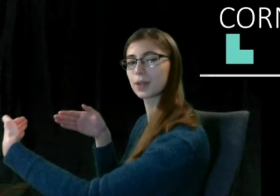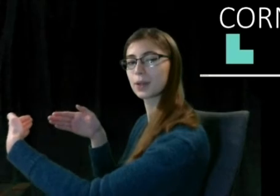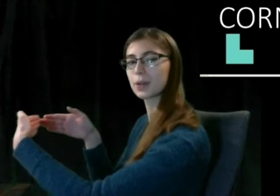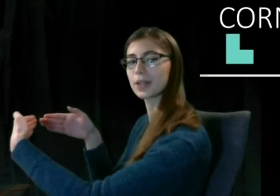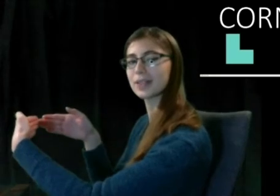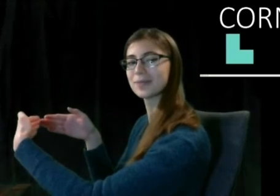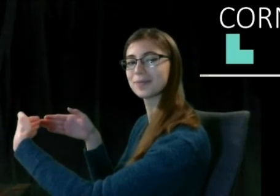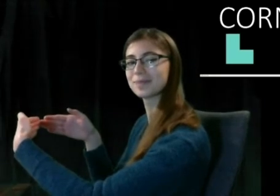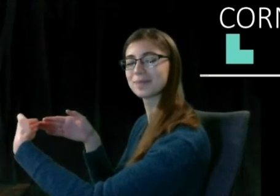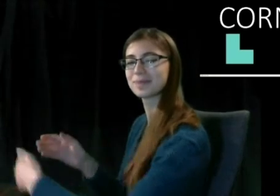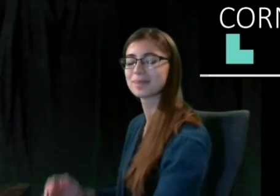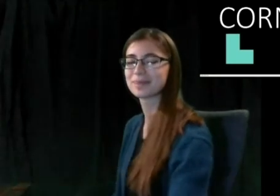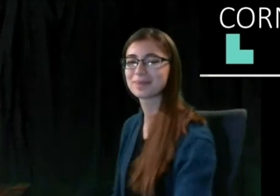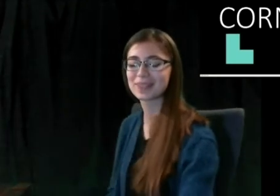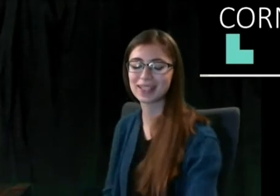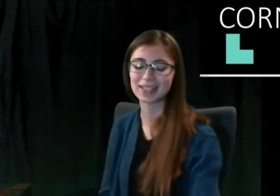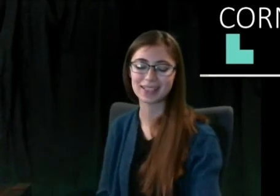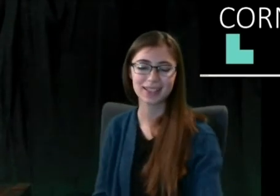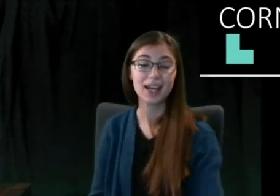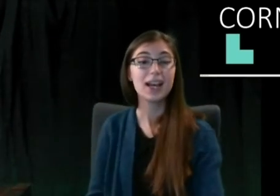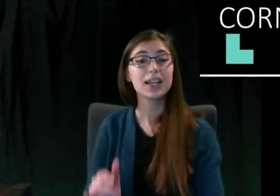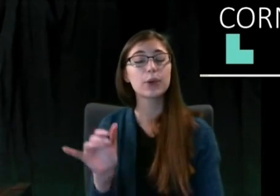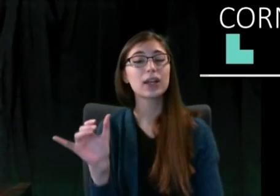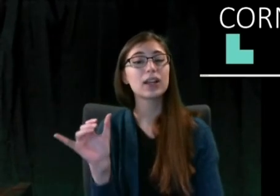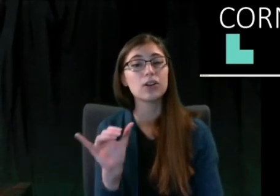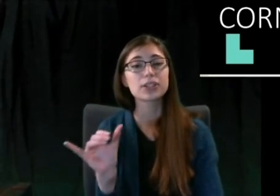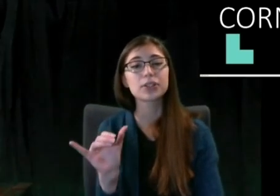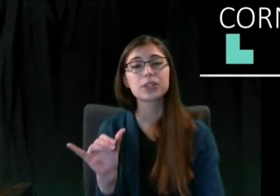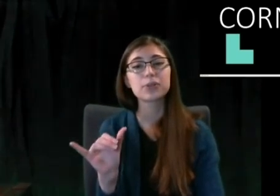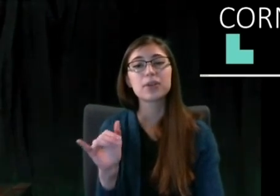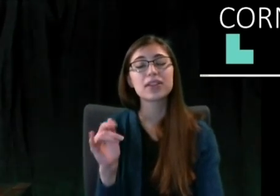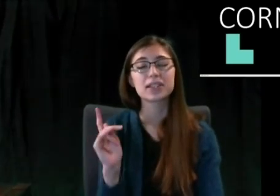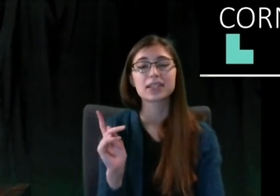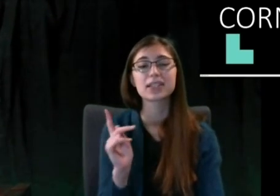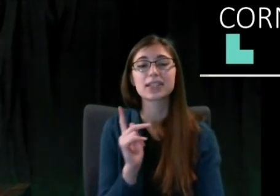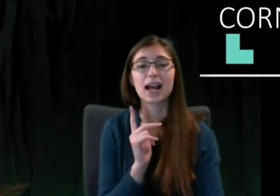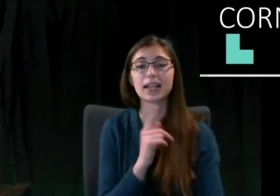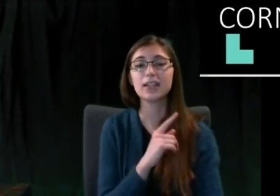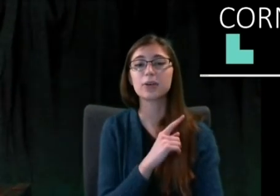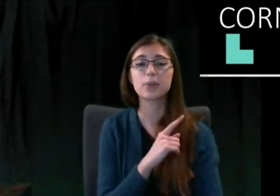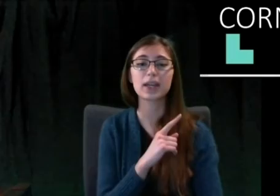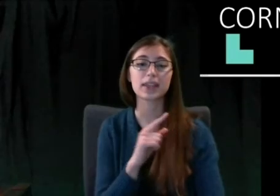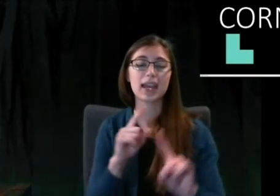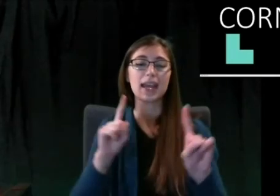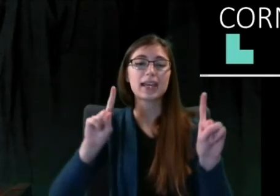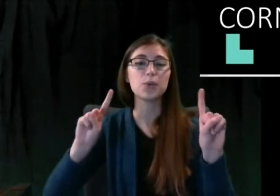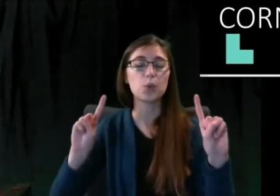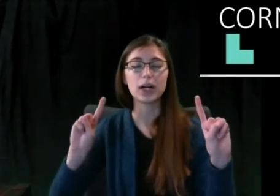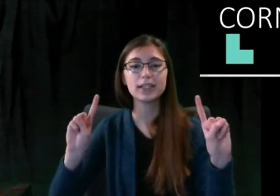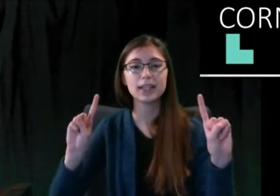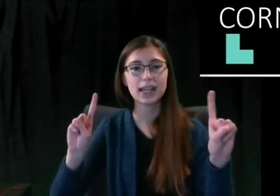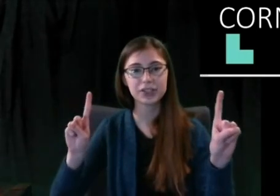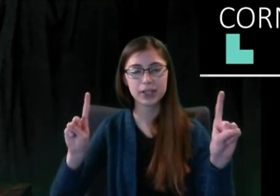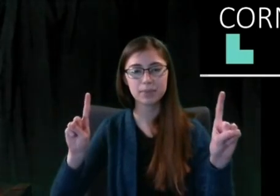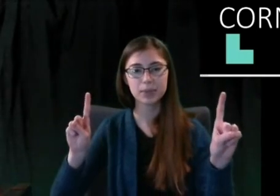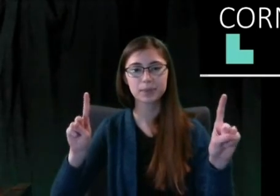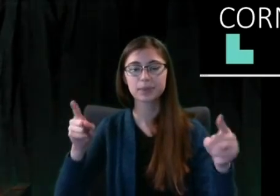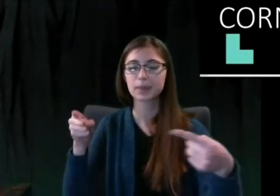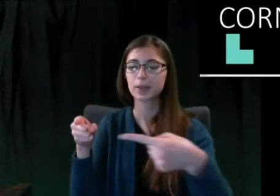Corner. Good. You can also do this sign with a 1 hand shape.